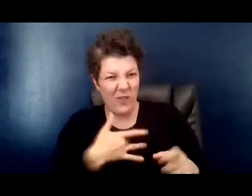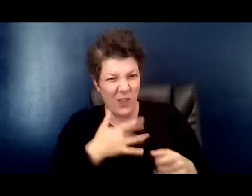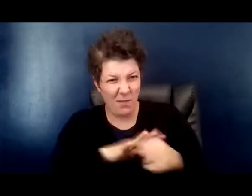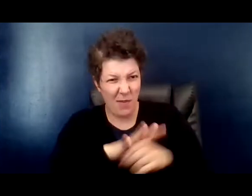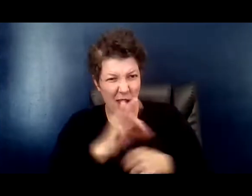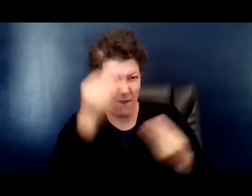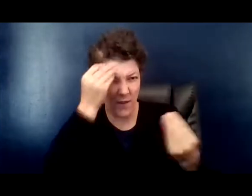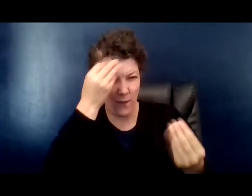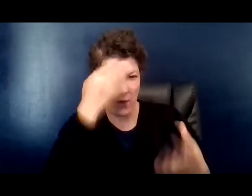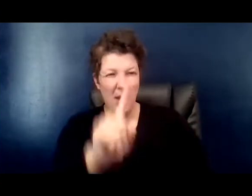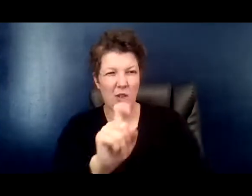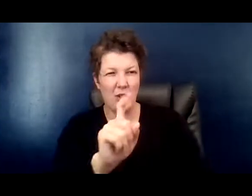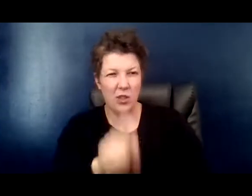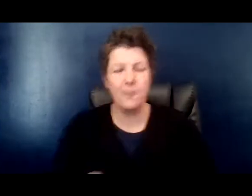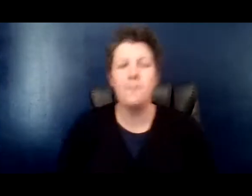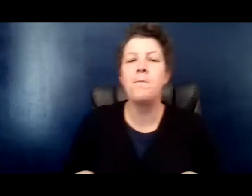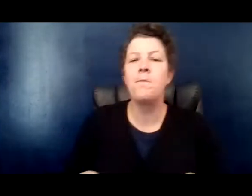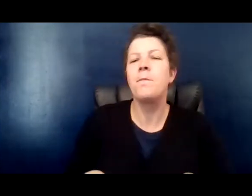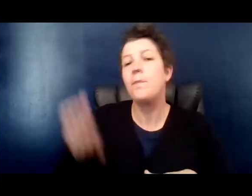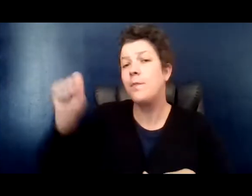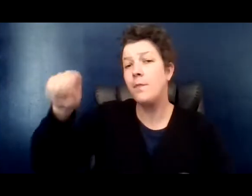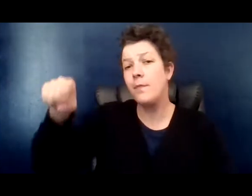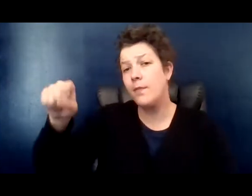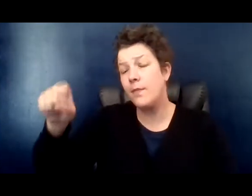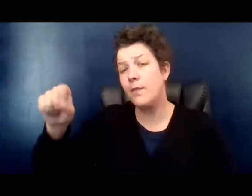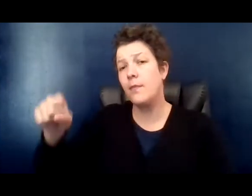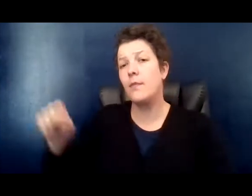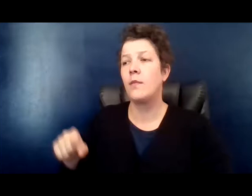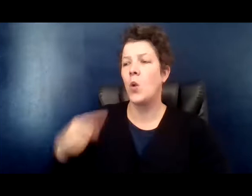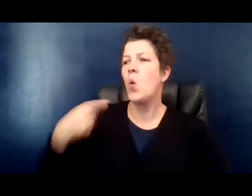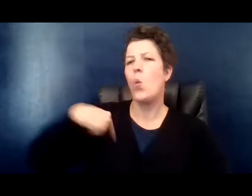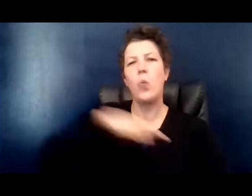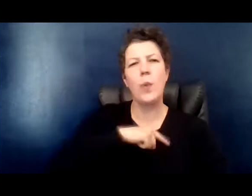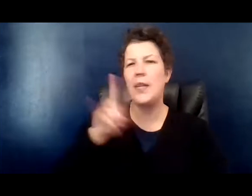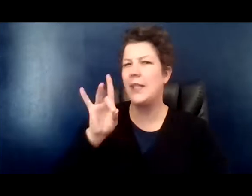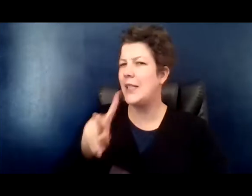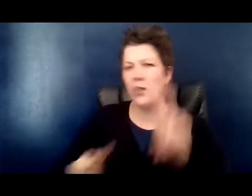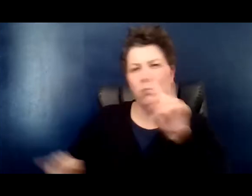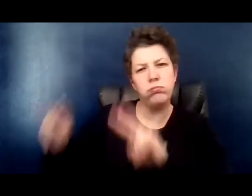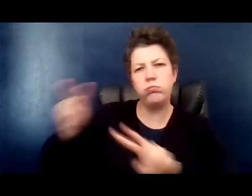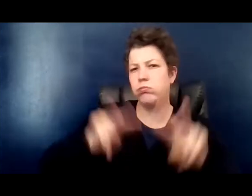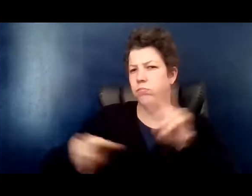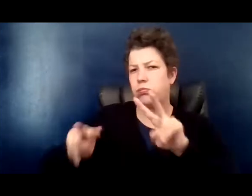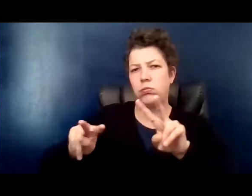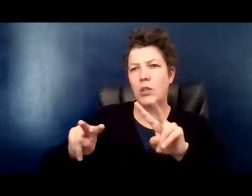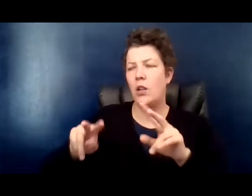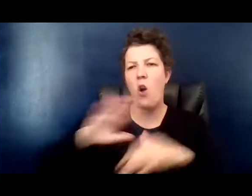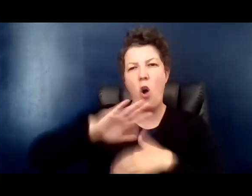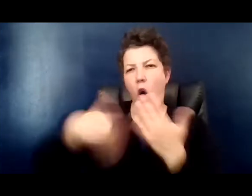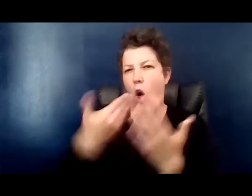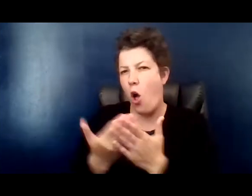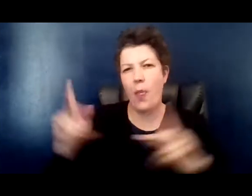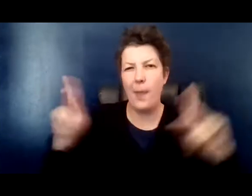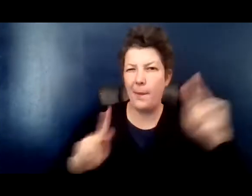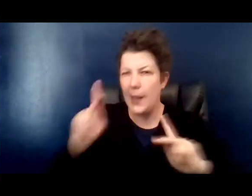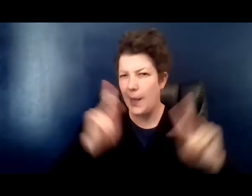Because I told you the population we tested, and we did a big outcry to the public and made a